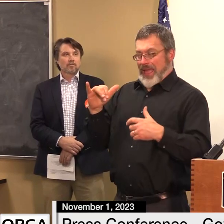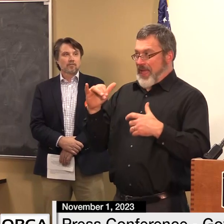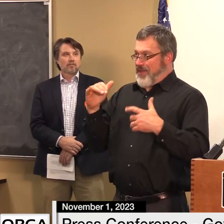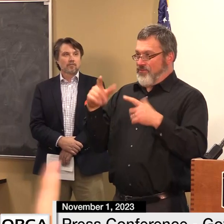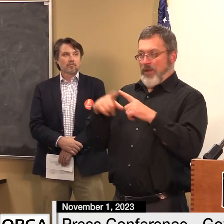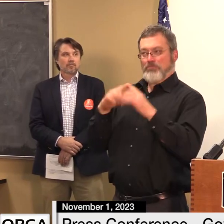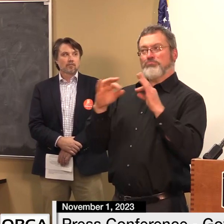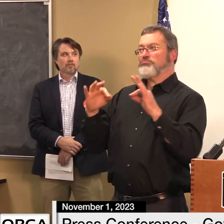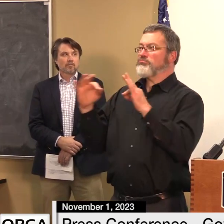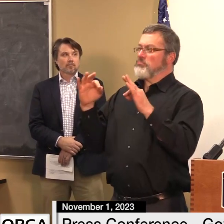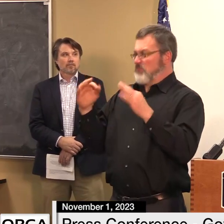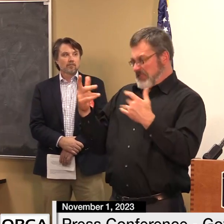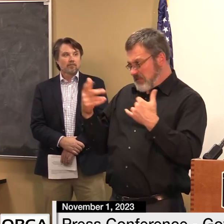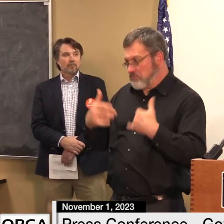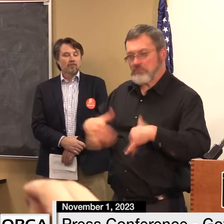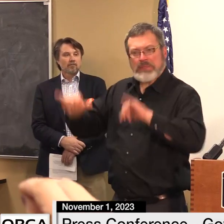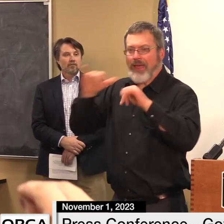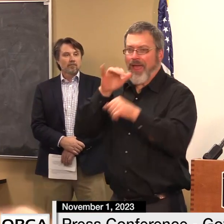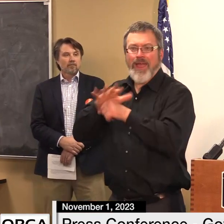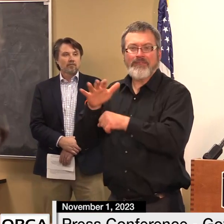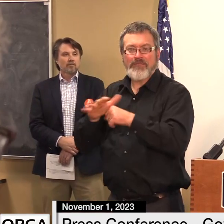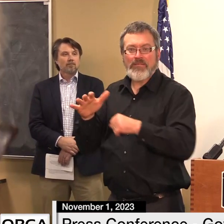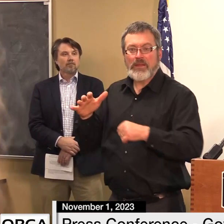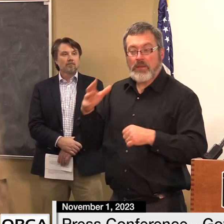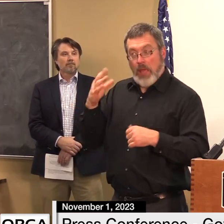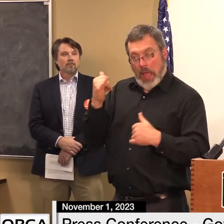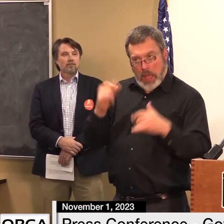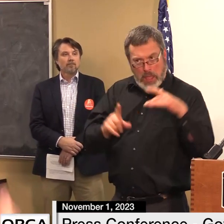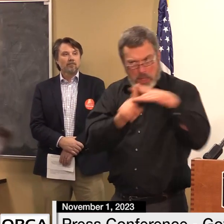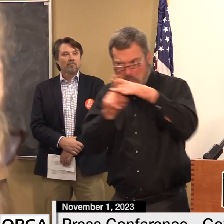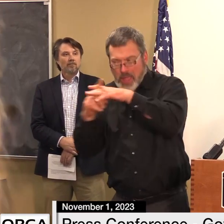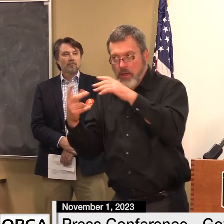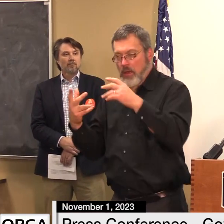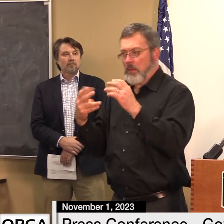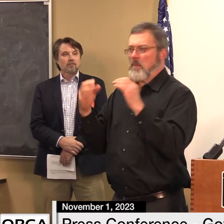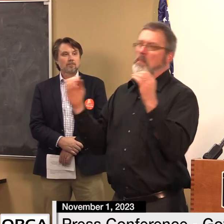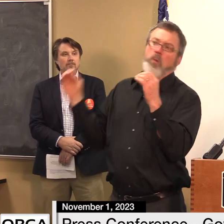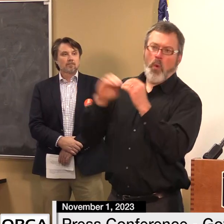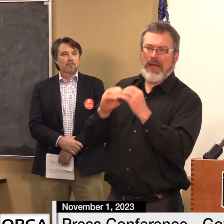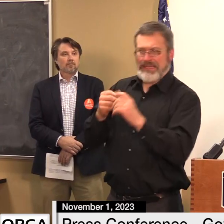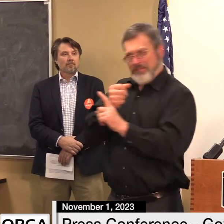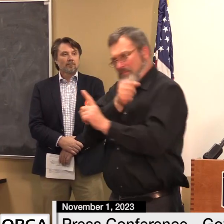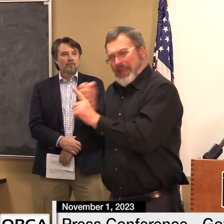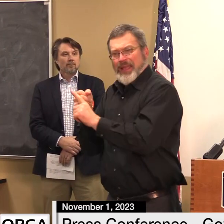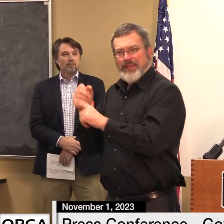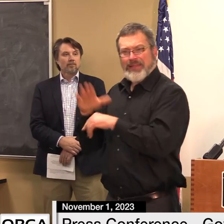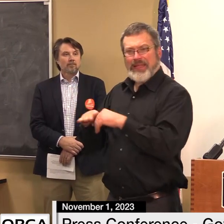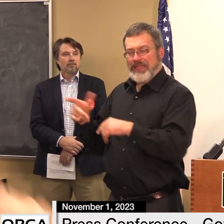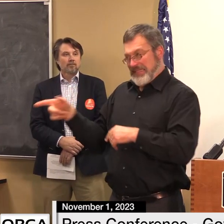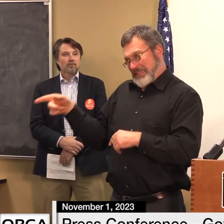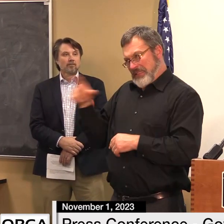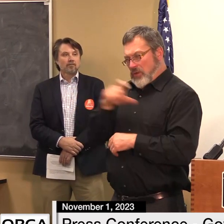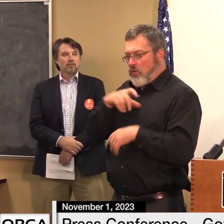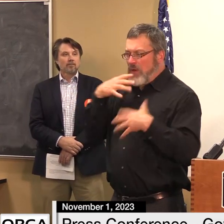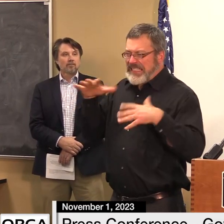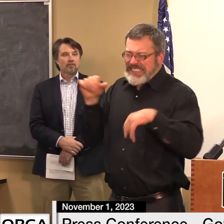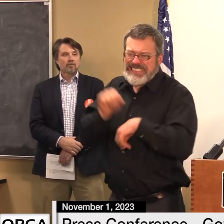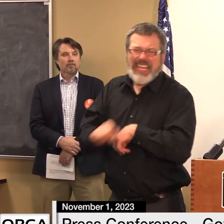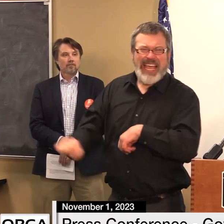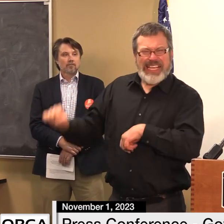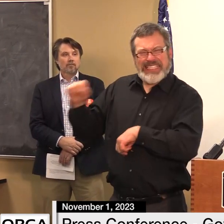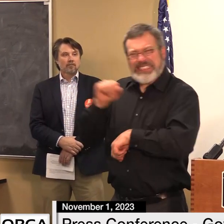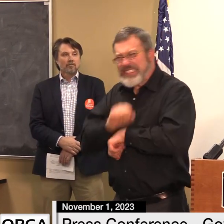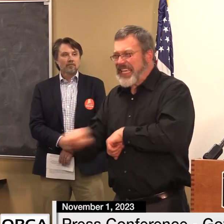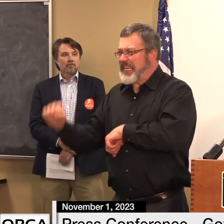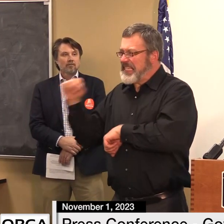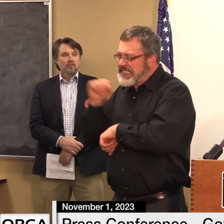think this has impacted them, but they've risen to the occasion. They're doing everything they can at this point, and